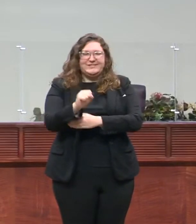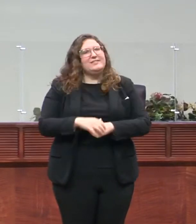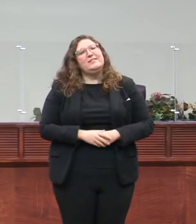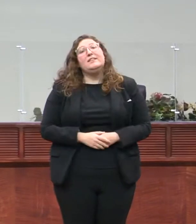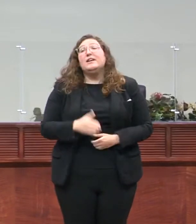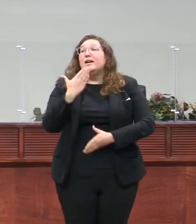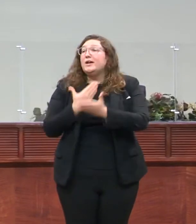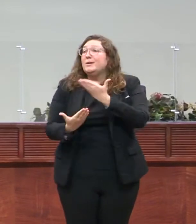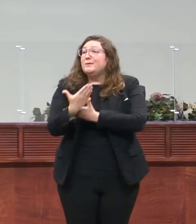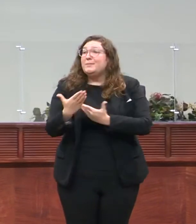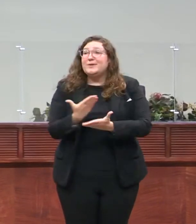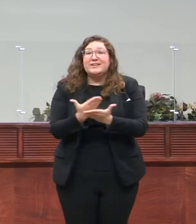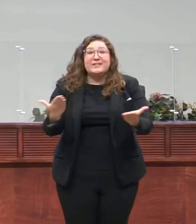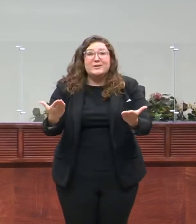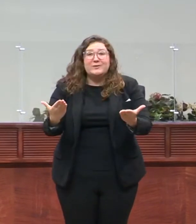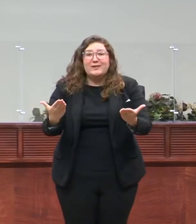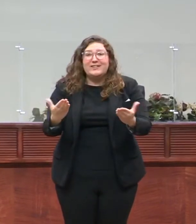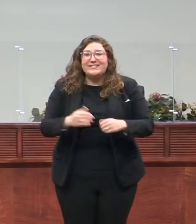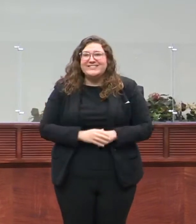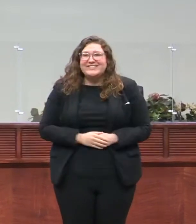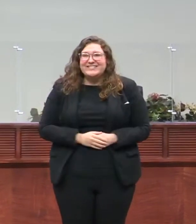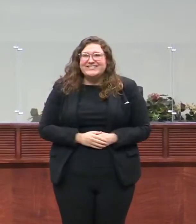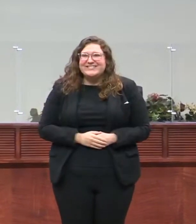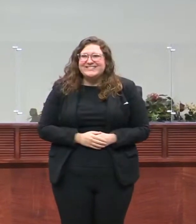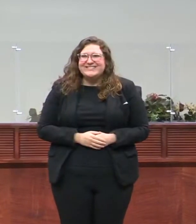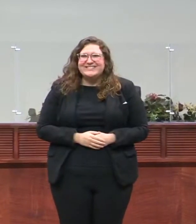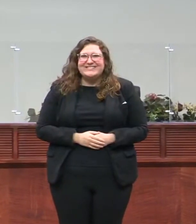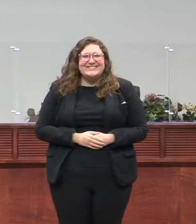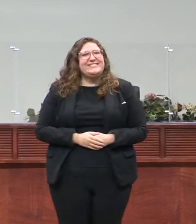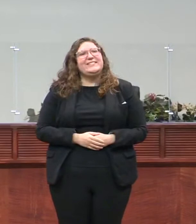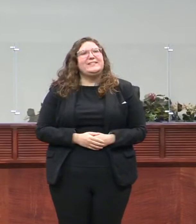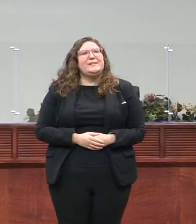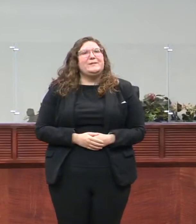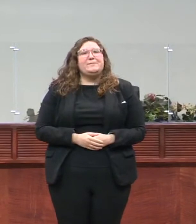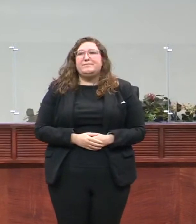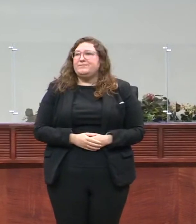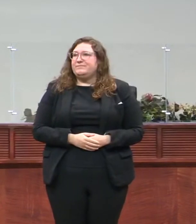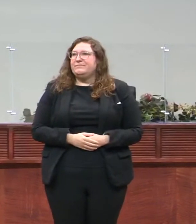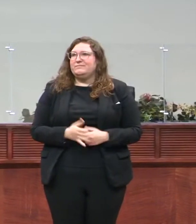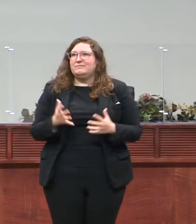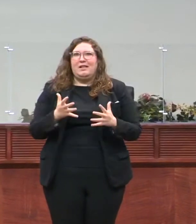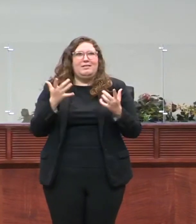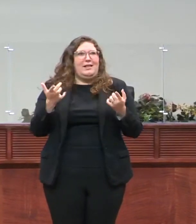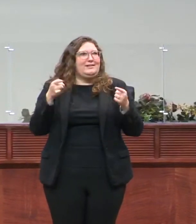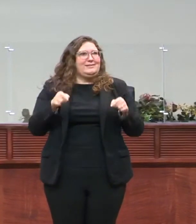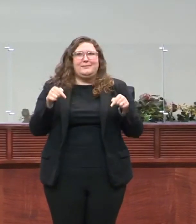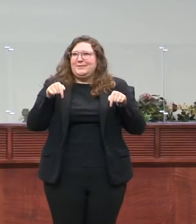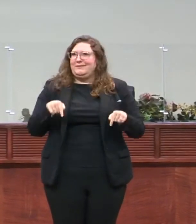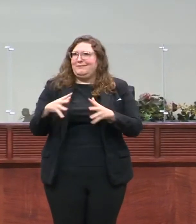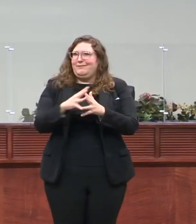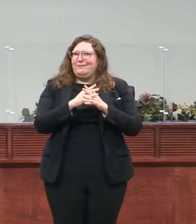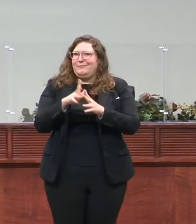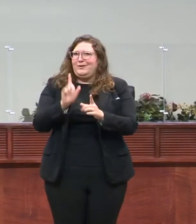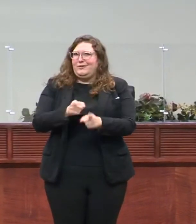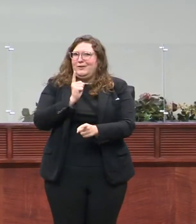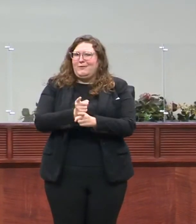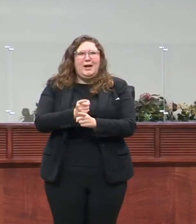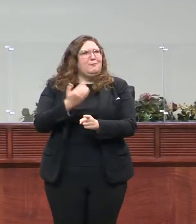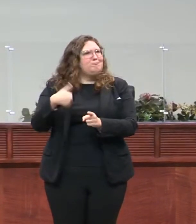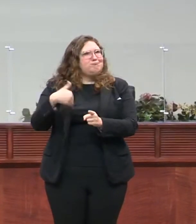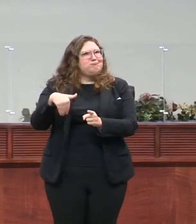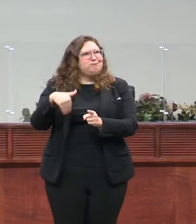Good morning. Buenos dias. Bonjour. There's a lot going on in America, isn't it? With